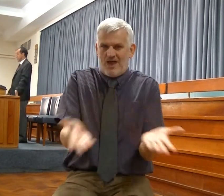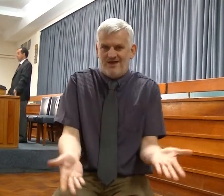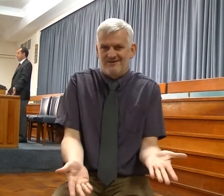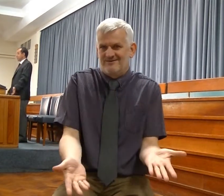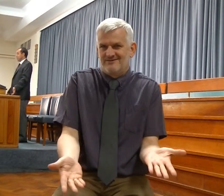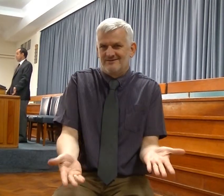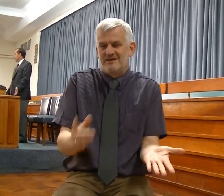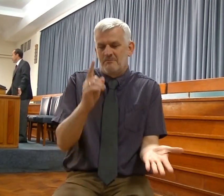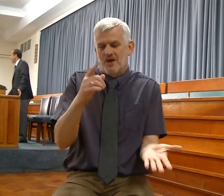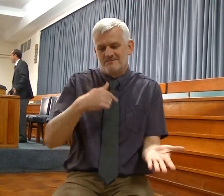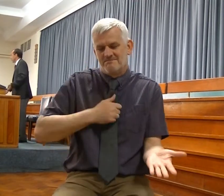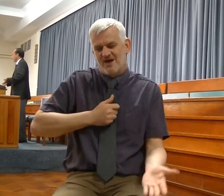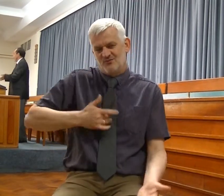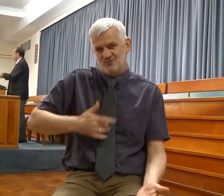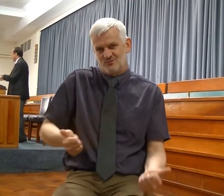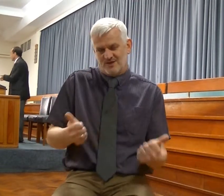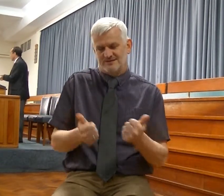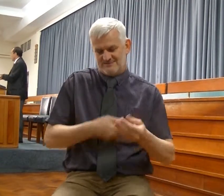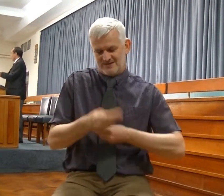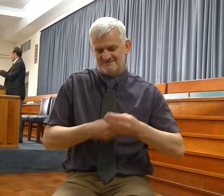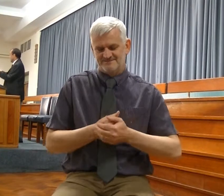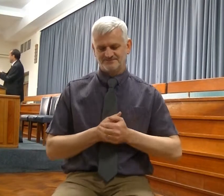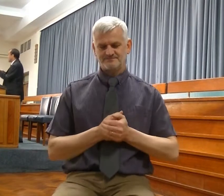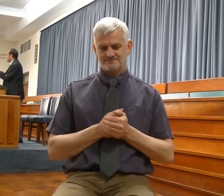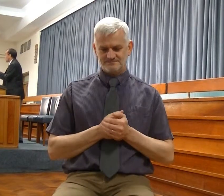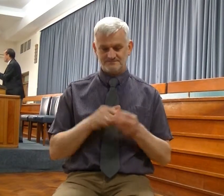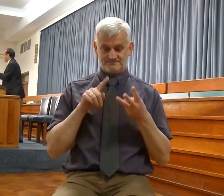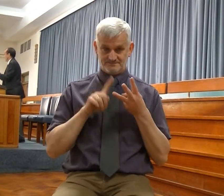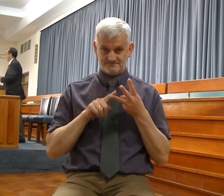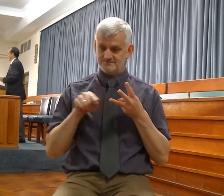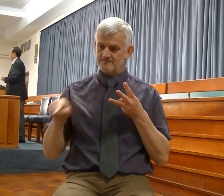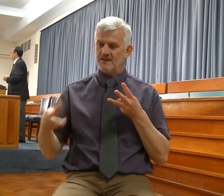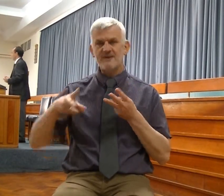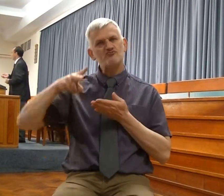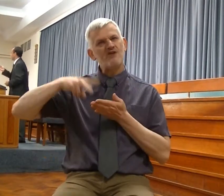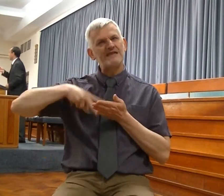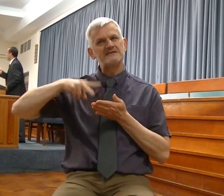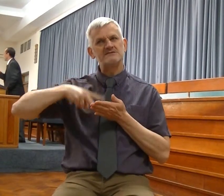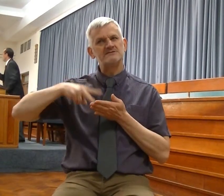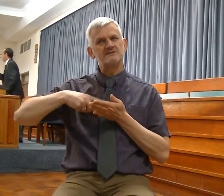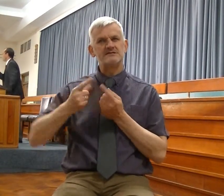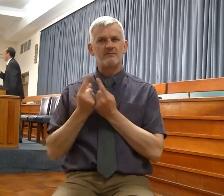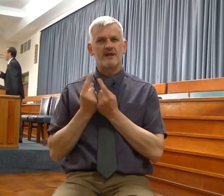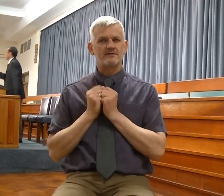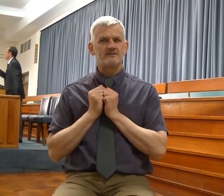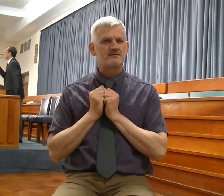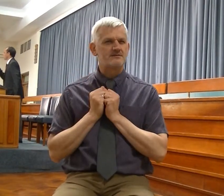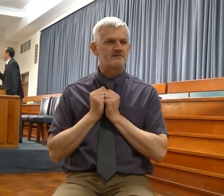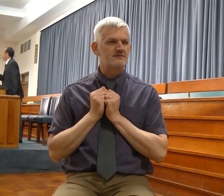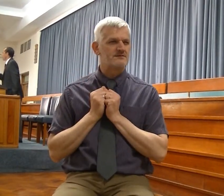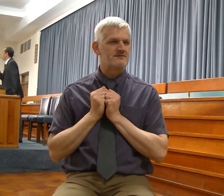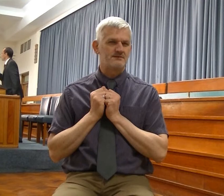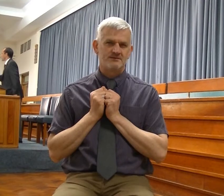cross reading, that's a bit hard. But I think he read something. He read what we may